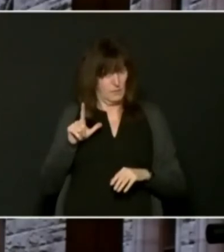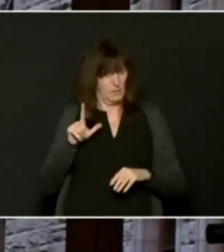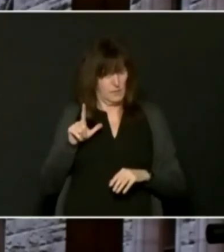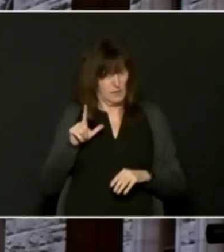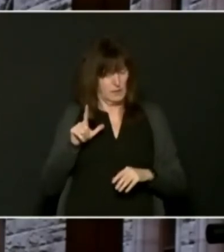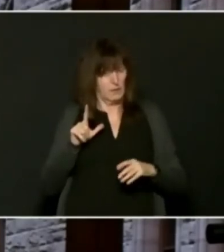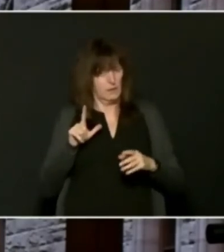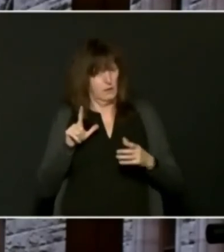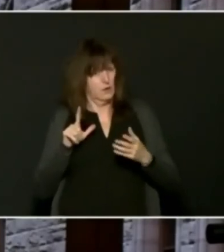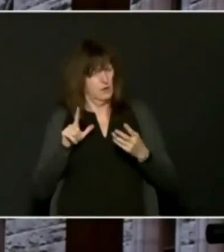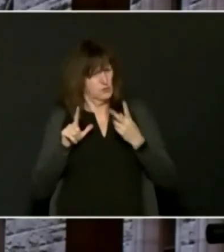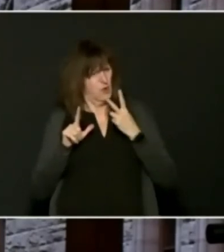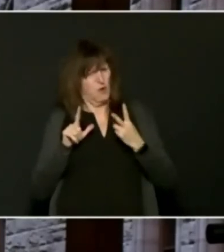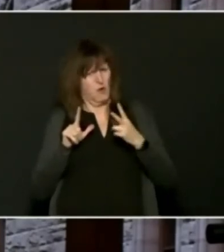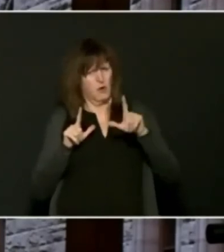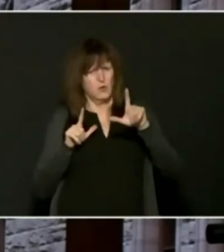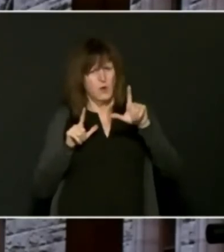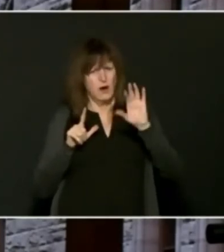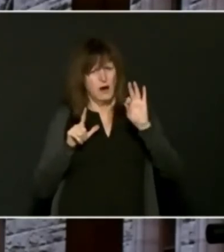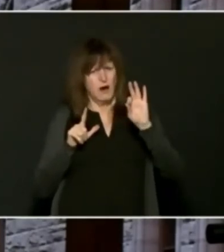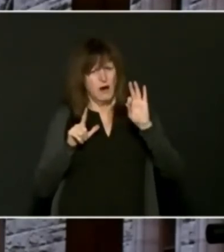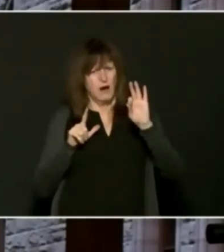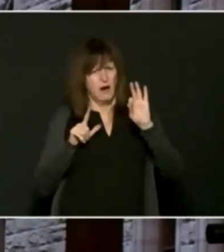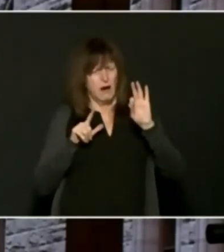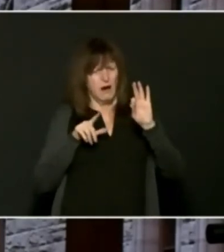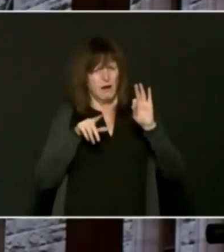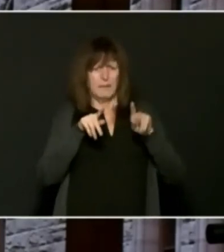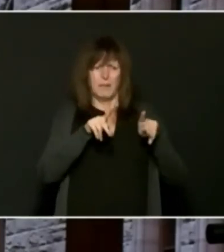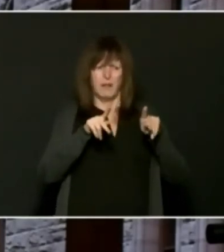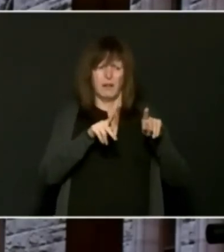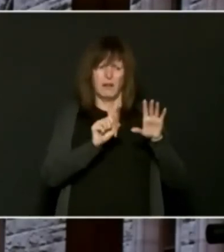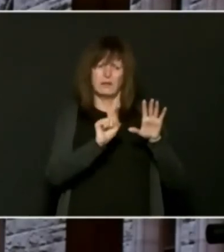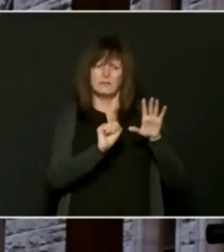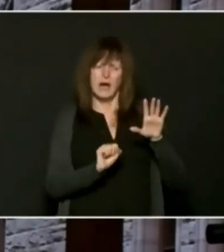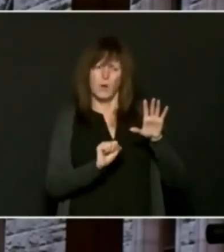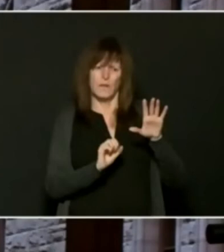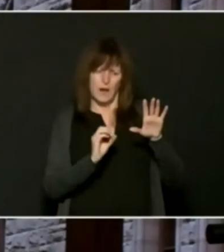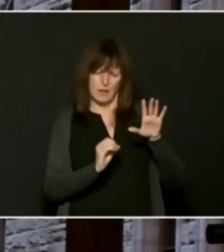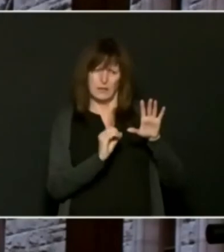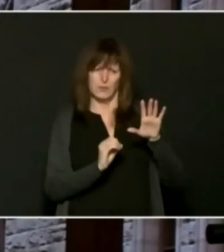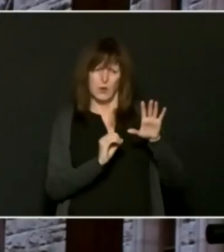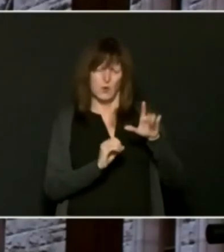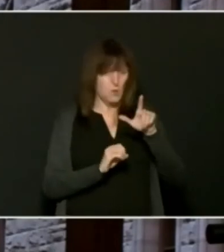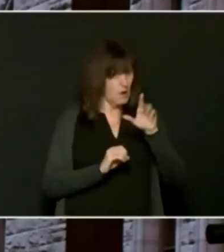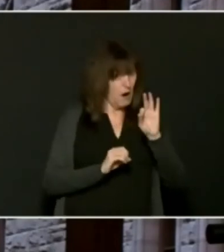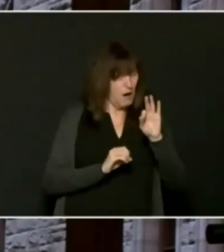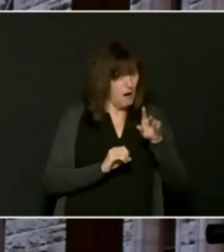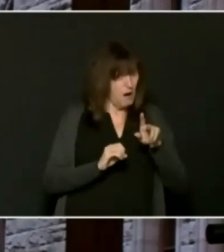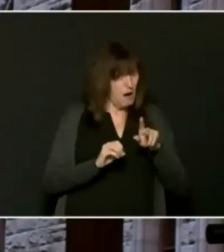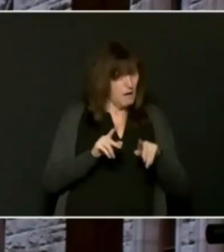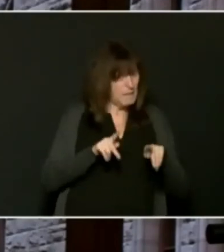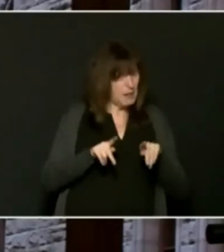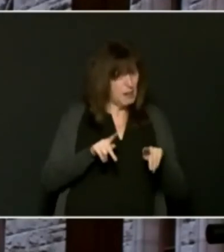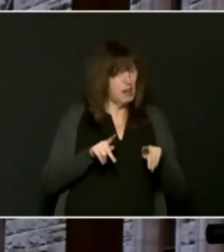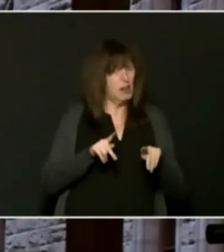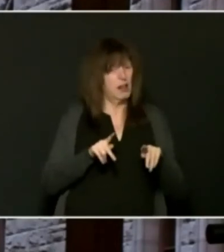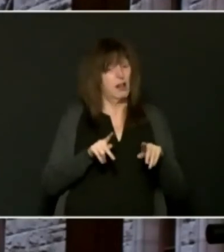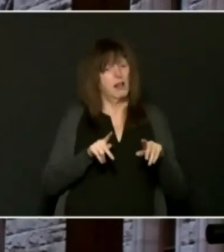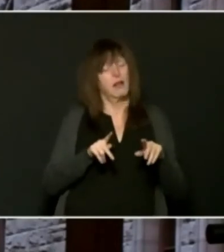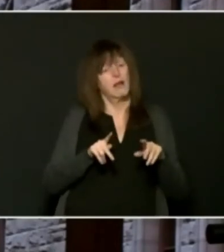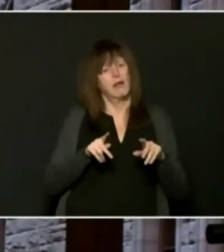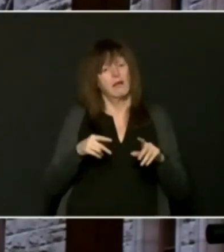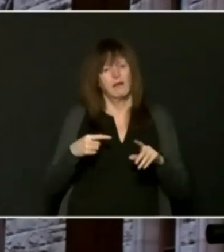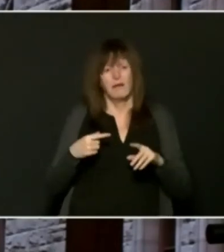in the south central area of Ontario. And over the days in May, we have seen seven more people